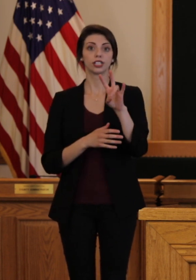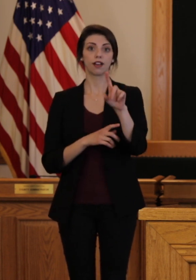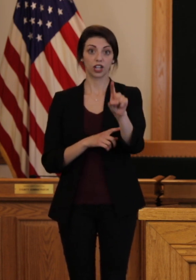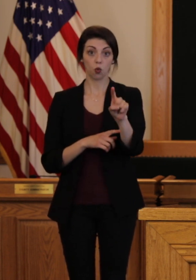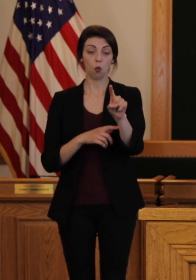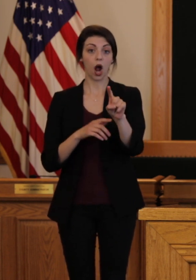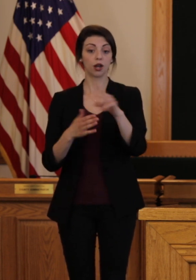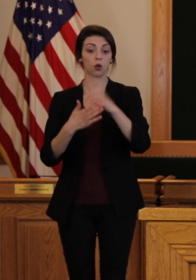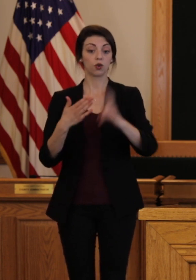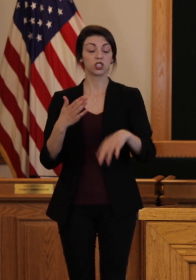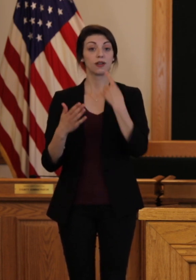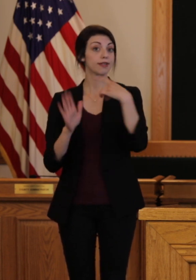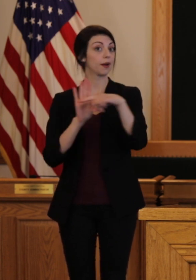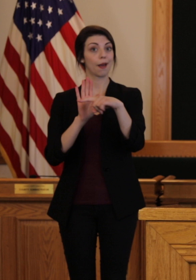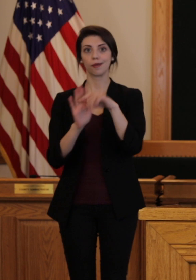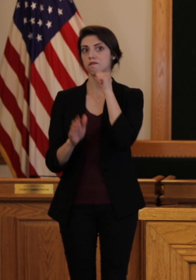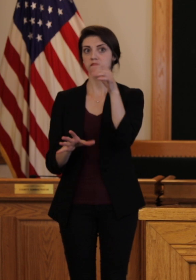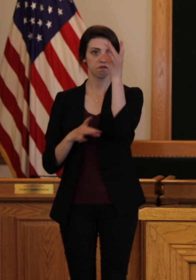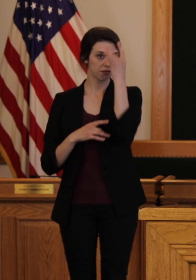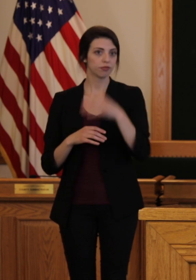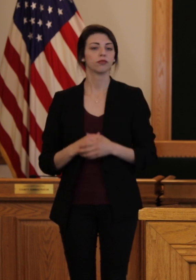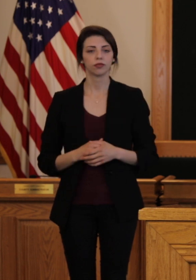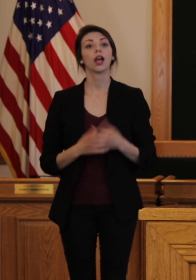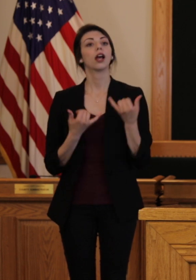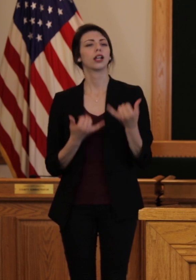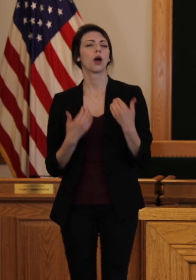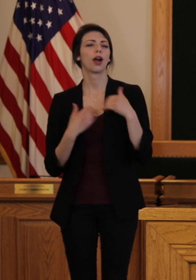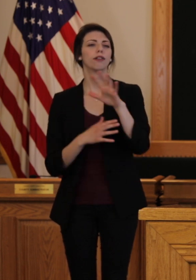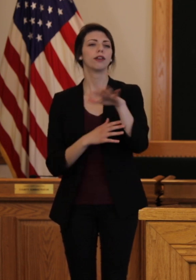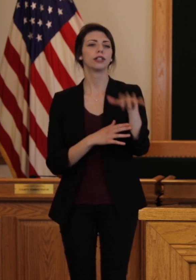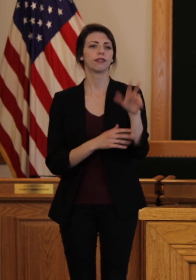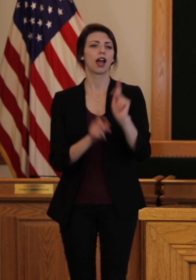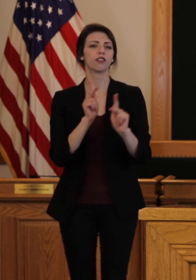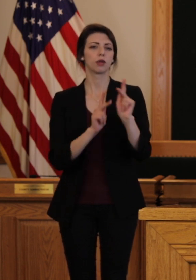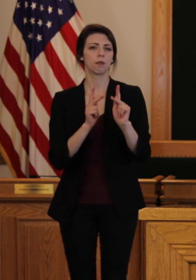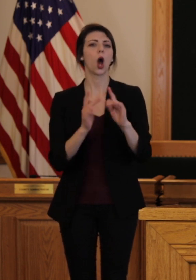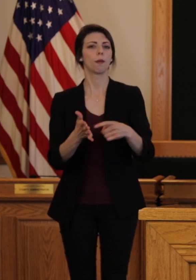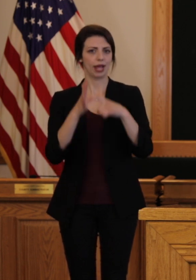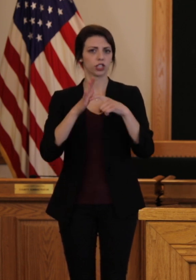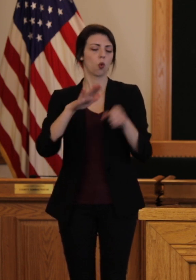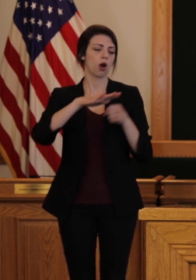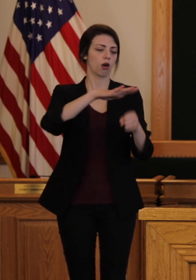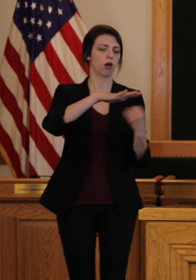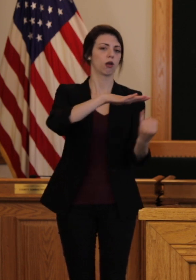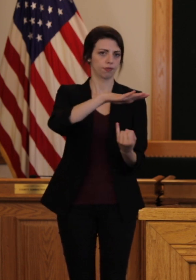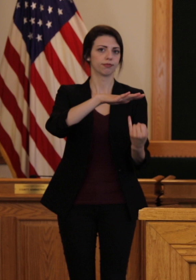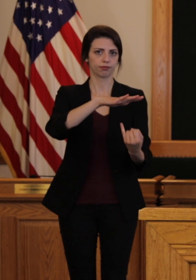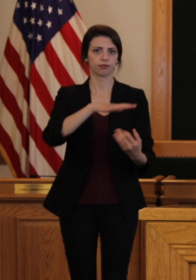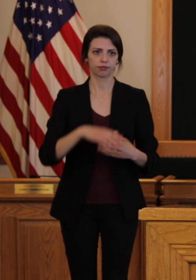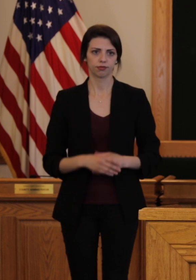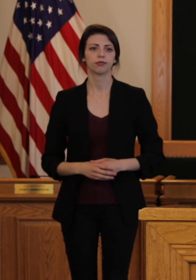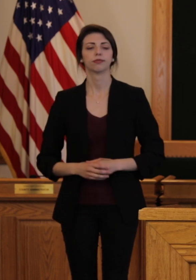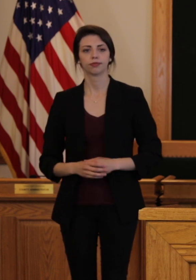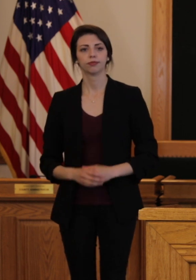7,771 negative test results back to the health department, and we currently have 55 residents on mandatory isolation or